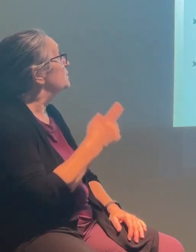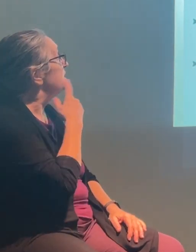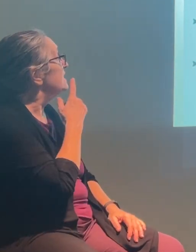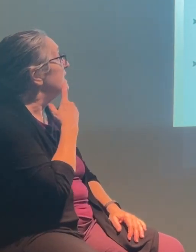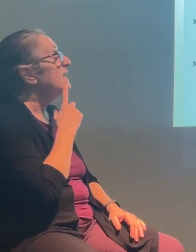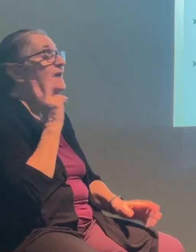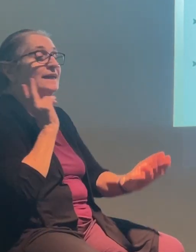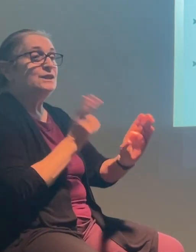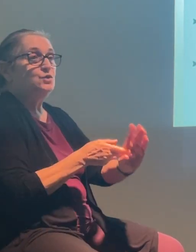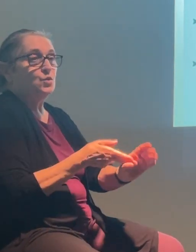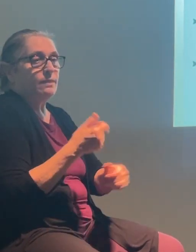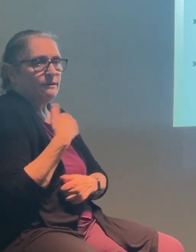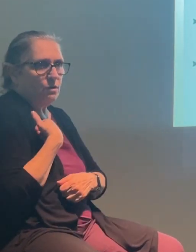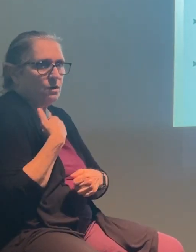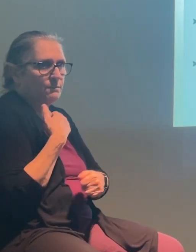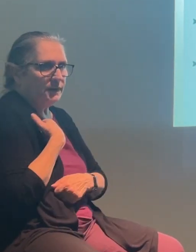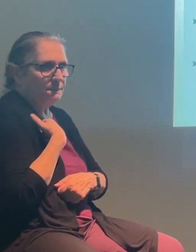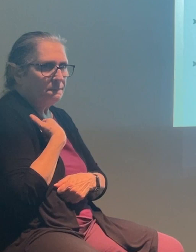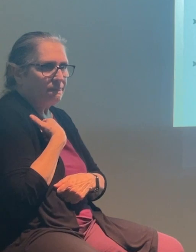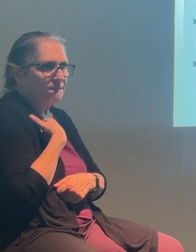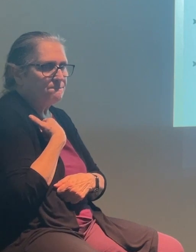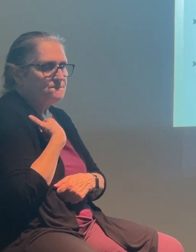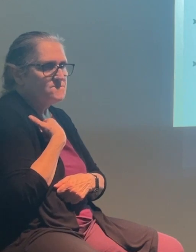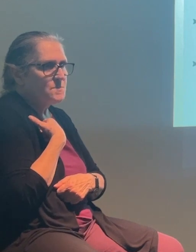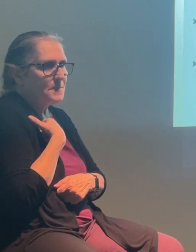he joined the army in